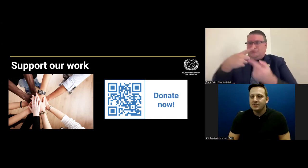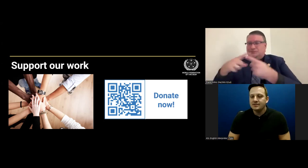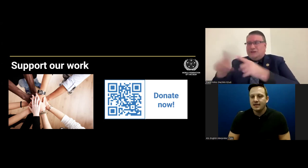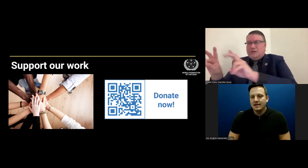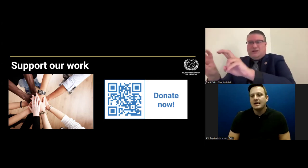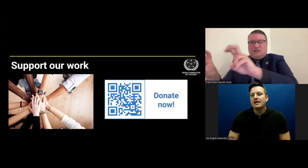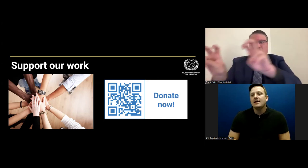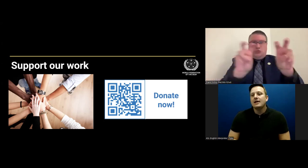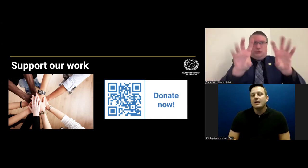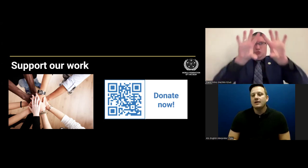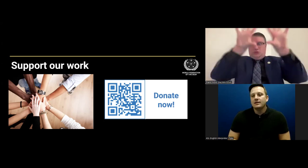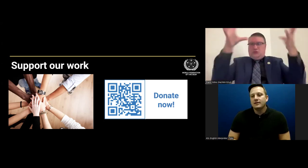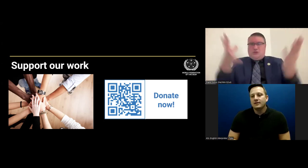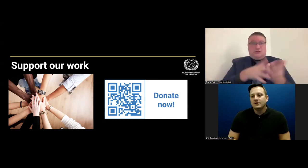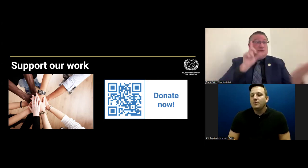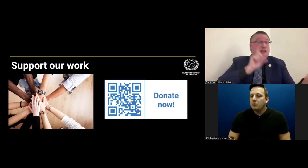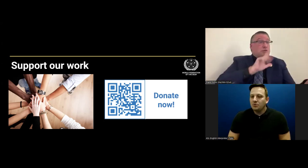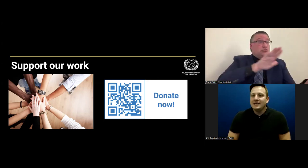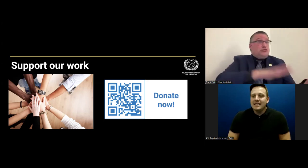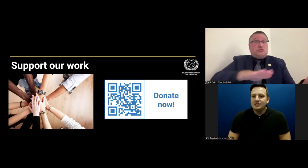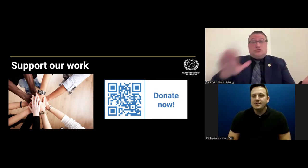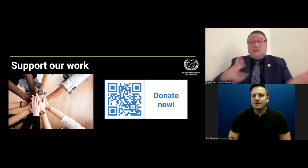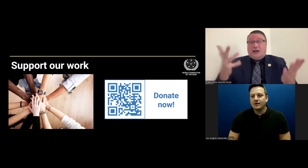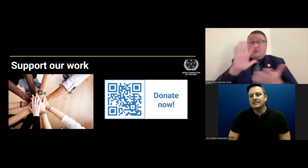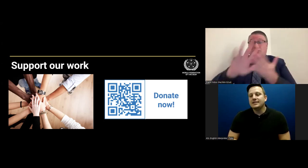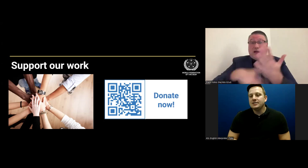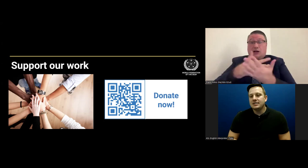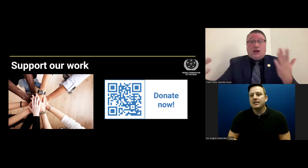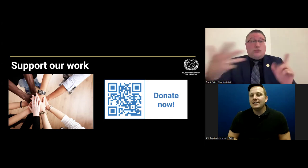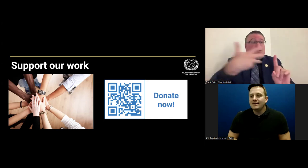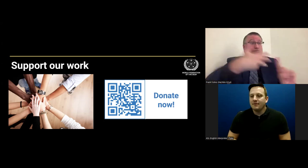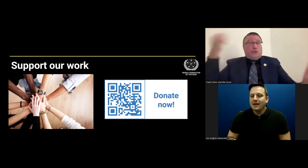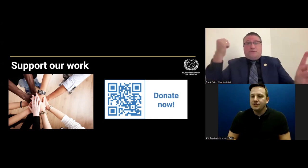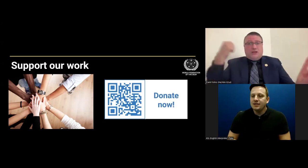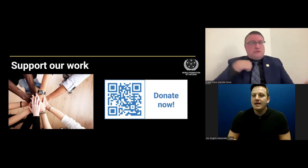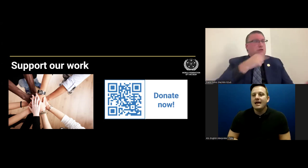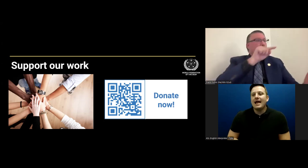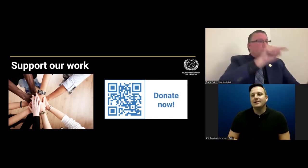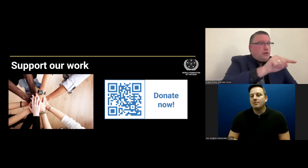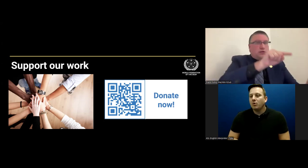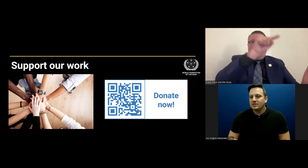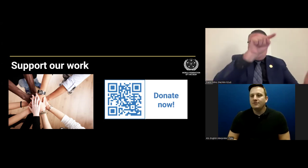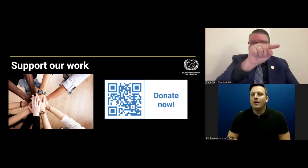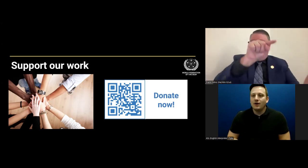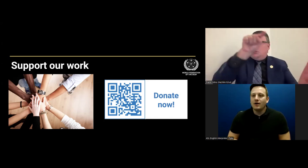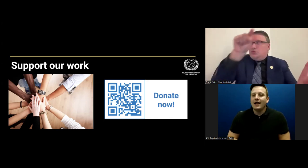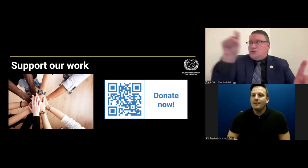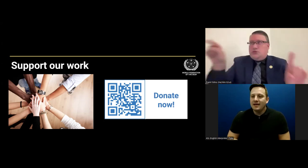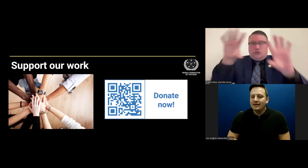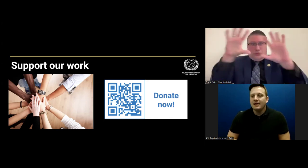organizations. We work with these agencies and organizations to collect information and reports of what are happening,